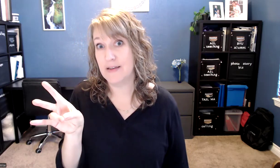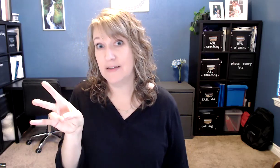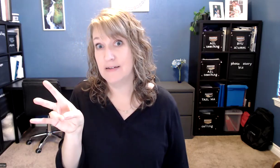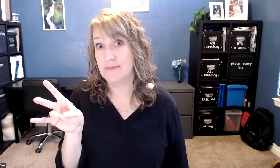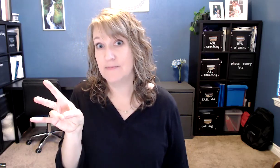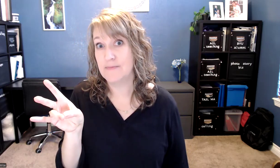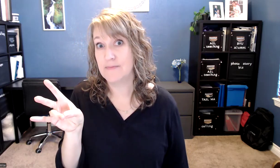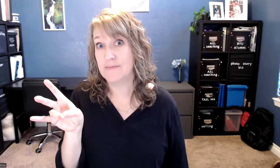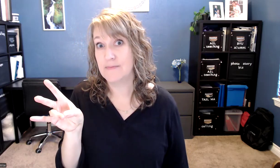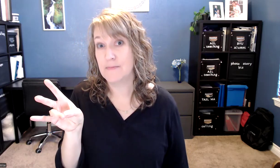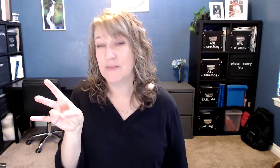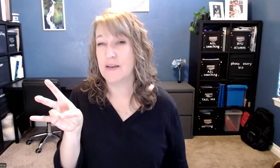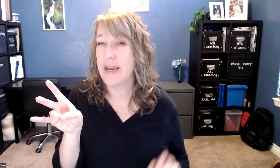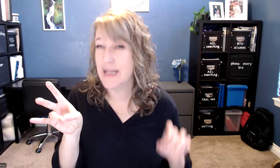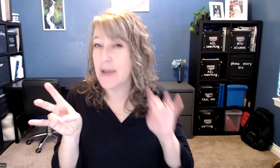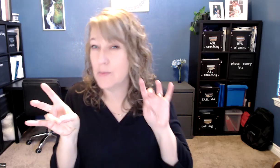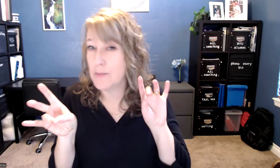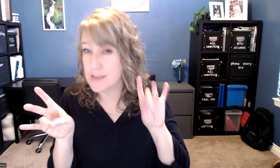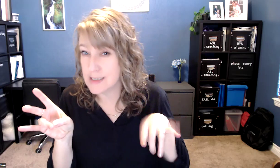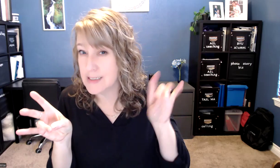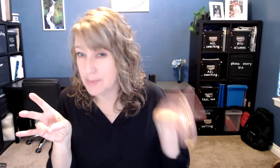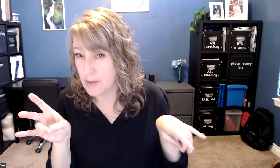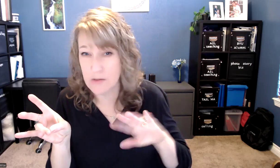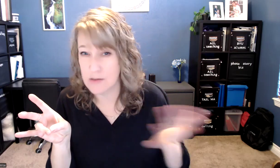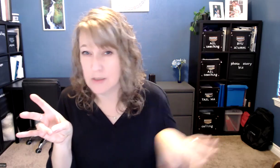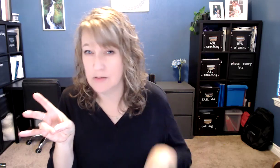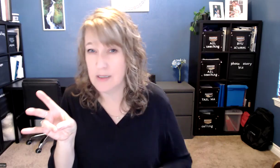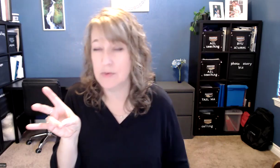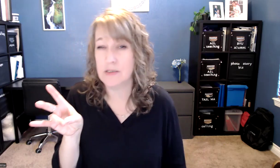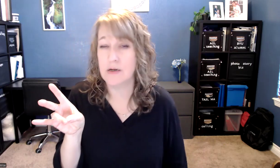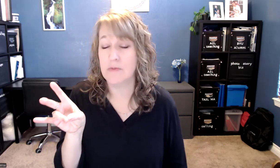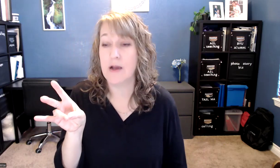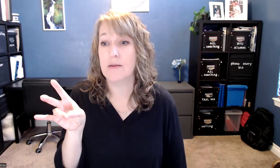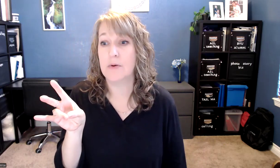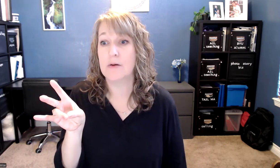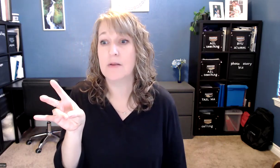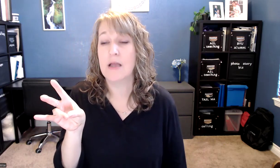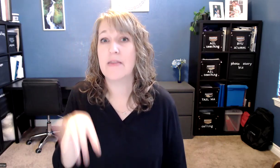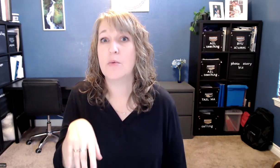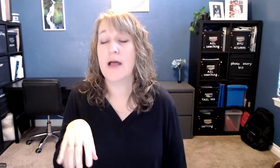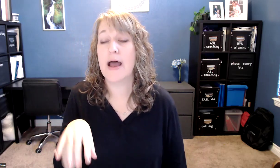87, and 88, remember, is the dipping one. So that one's not a rocking number. And then we'll have